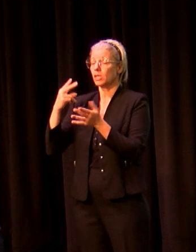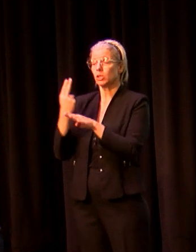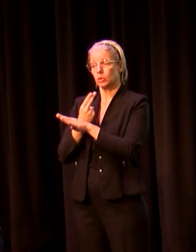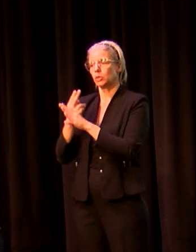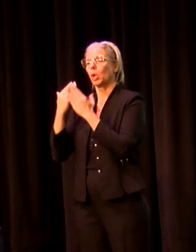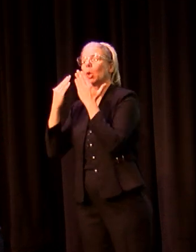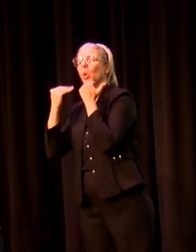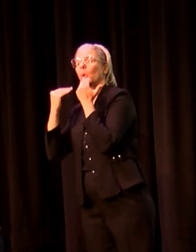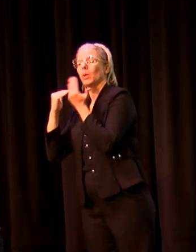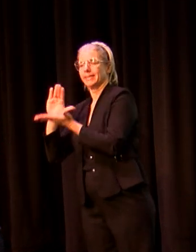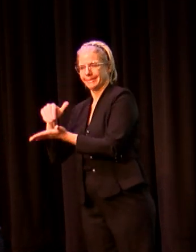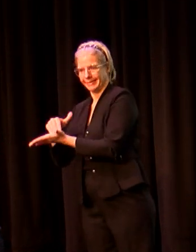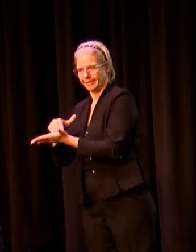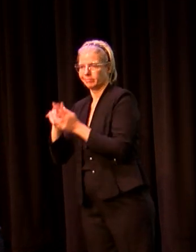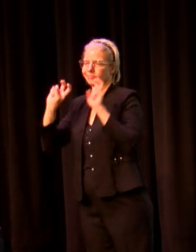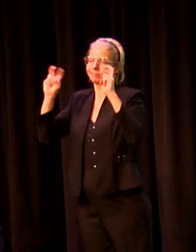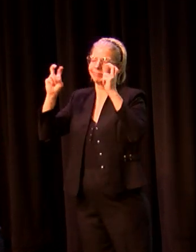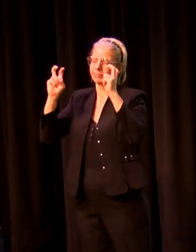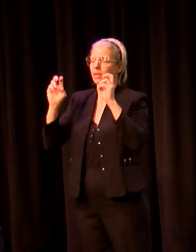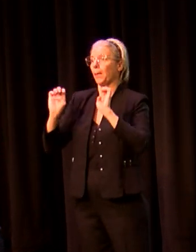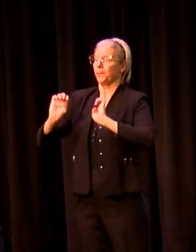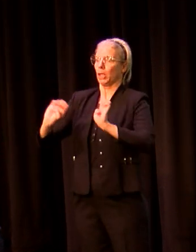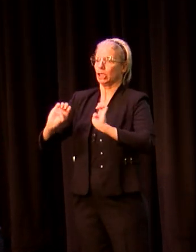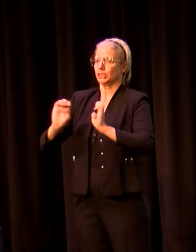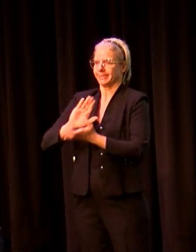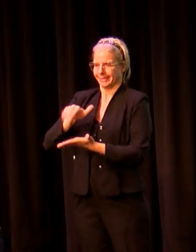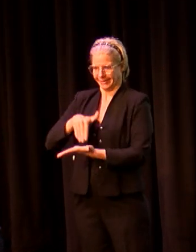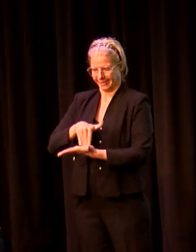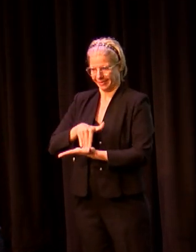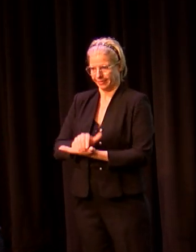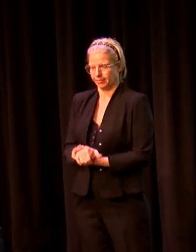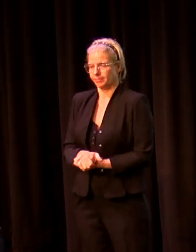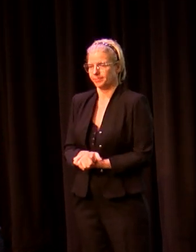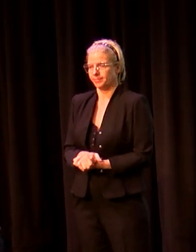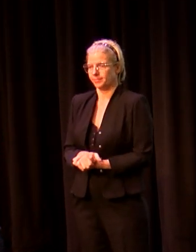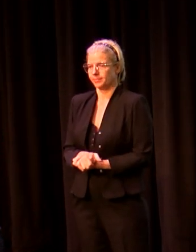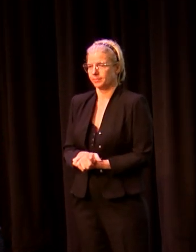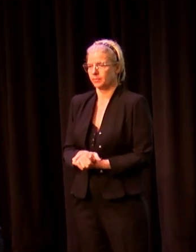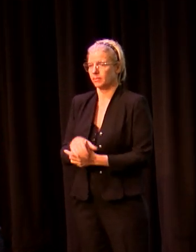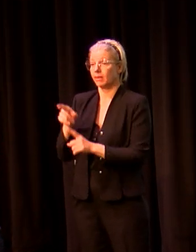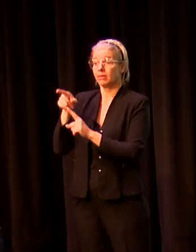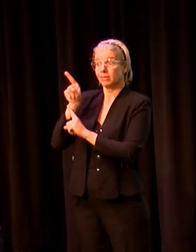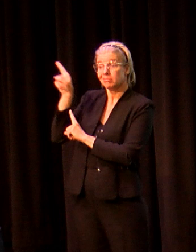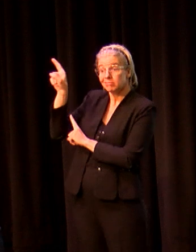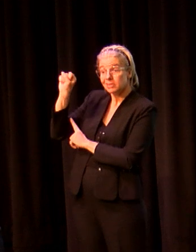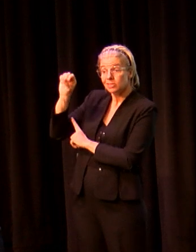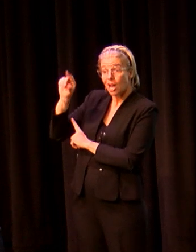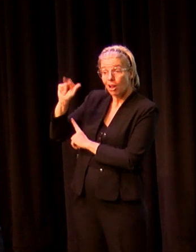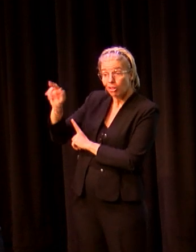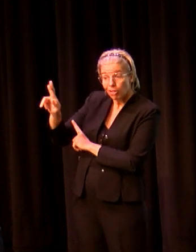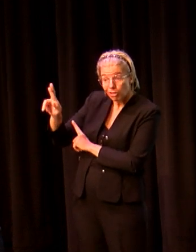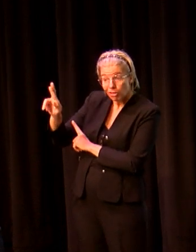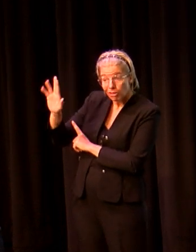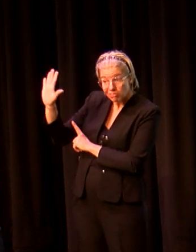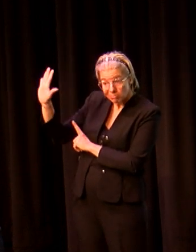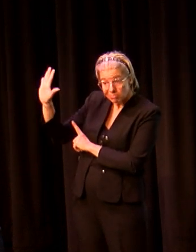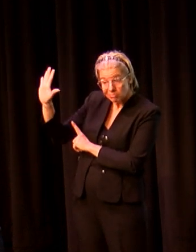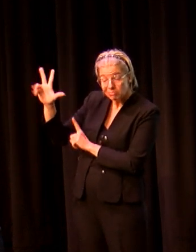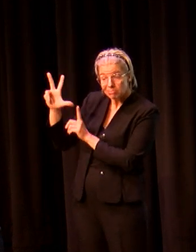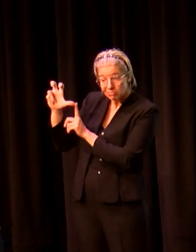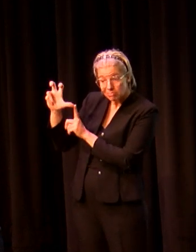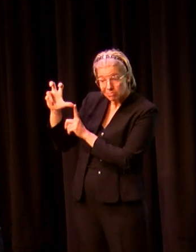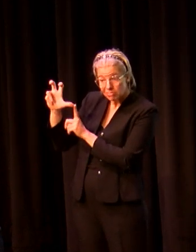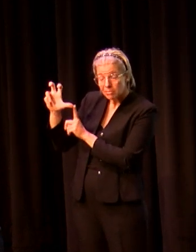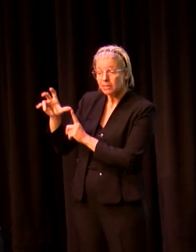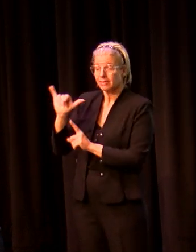just basically emergency centers that would be powered by solar panels with battery backup storage so that folks,